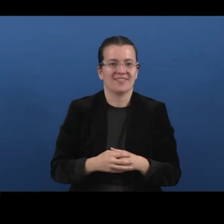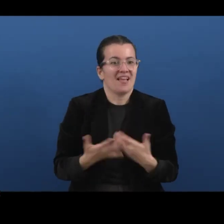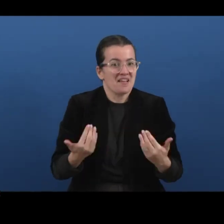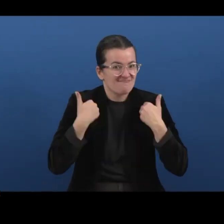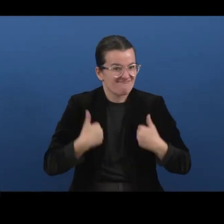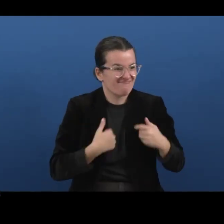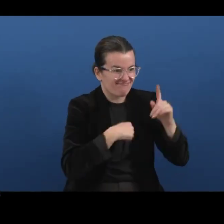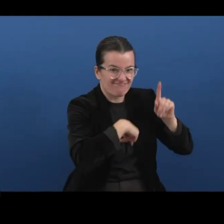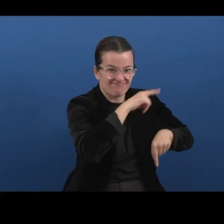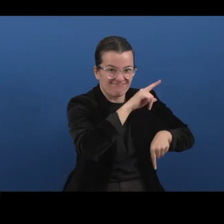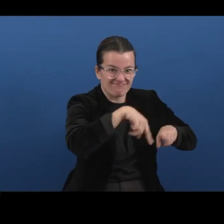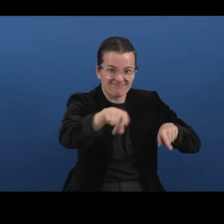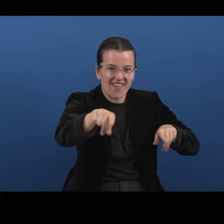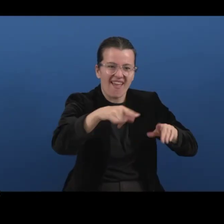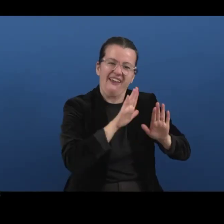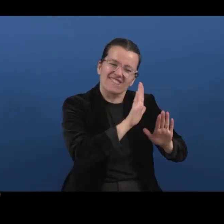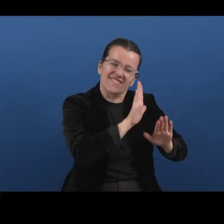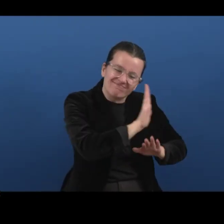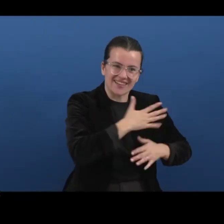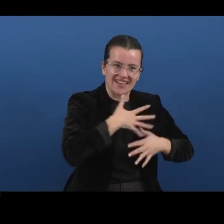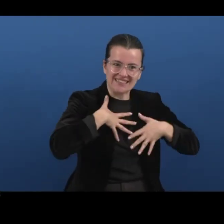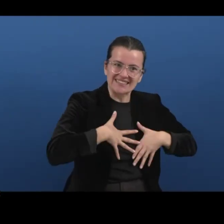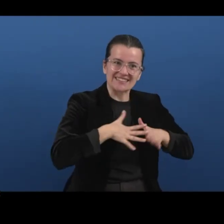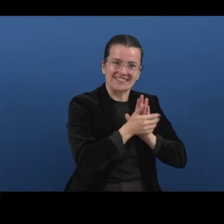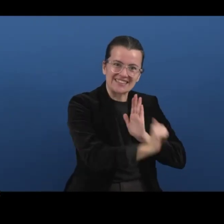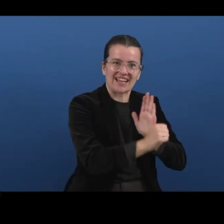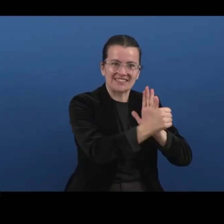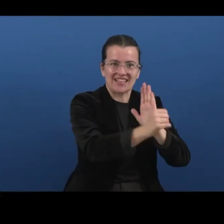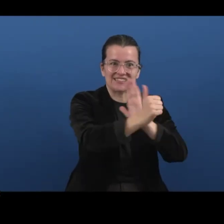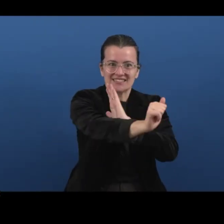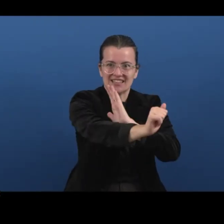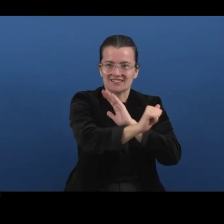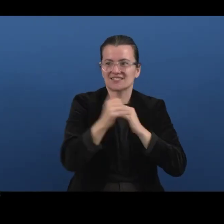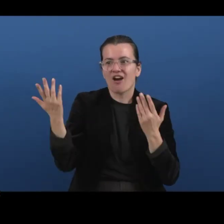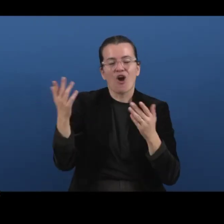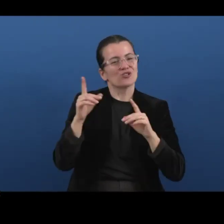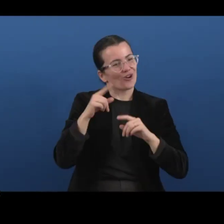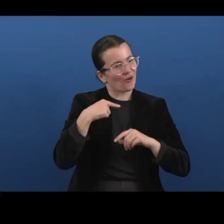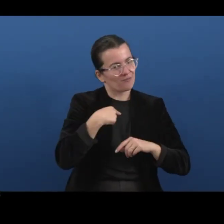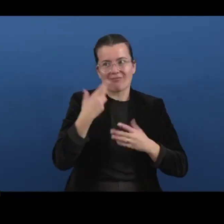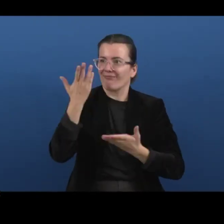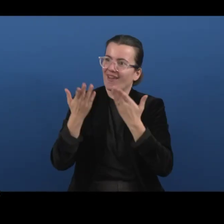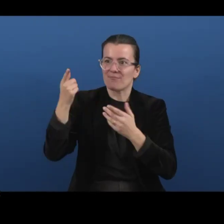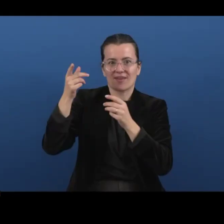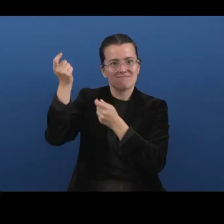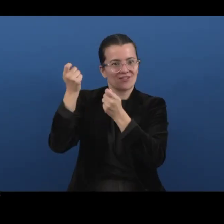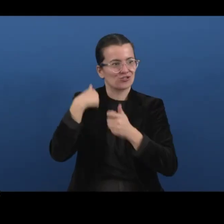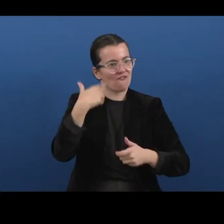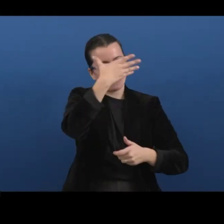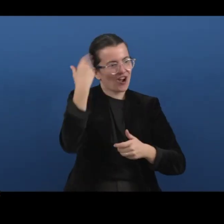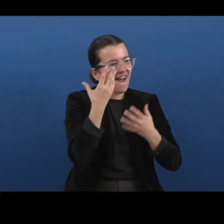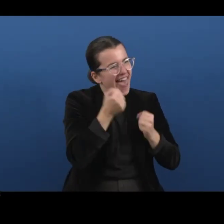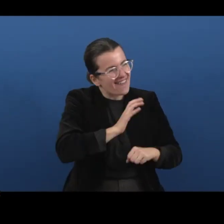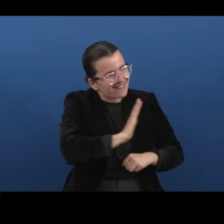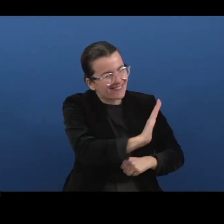to the workplace. And I think that's the part that often gets missed and forgotten. So in 2025,